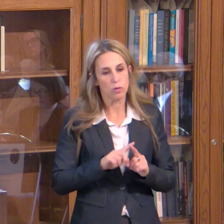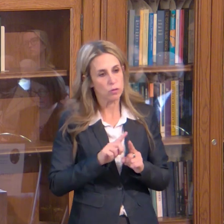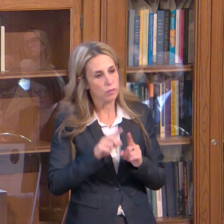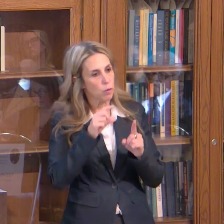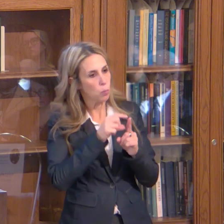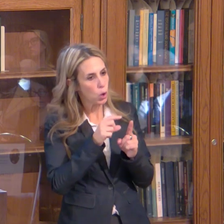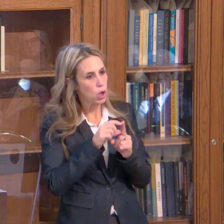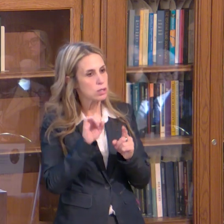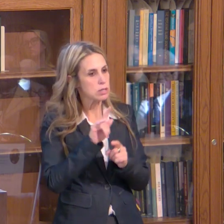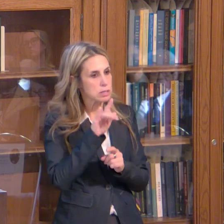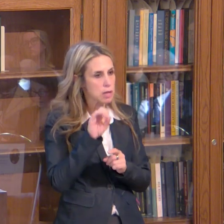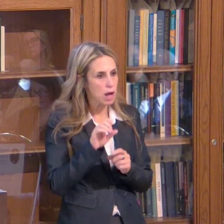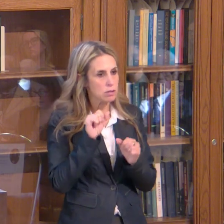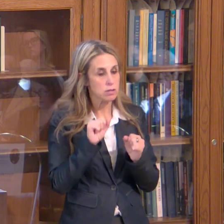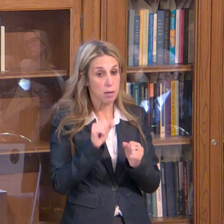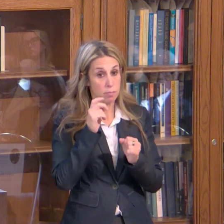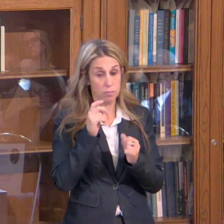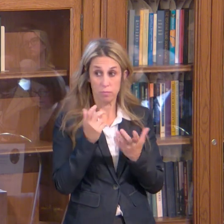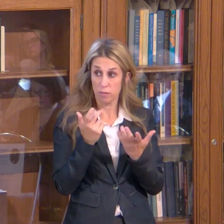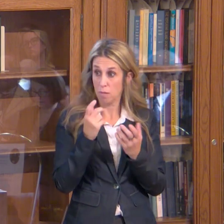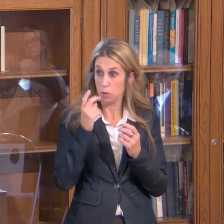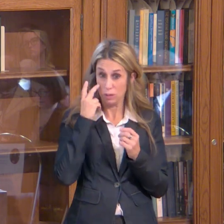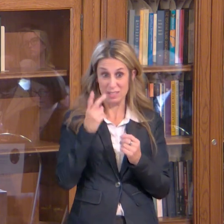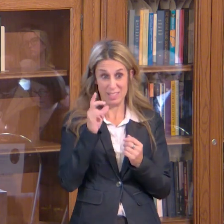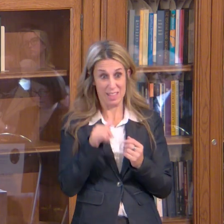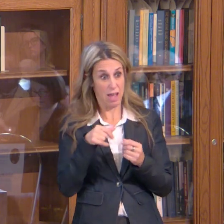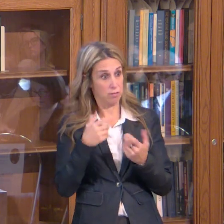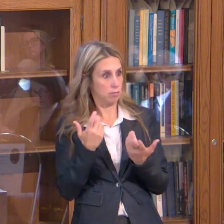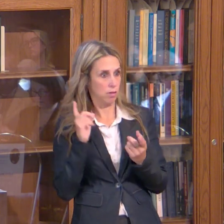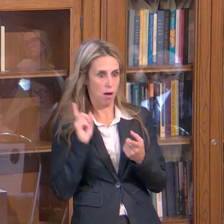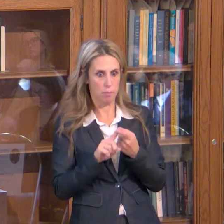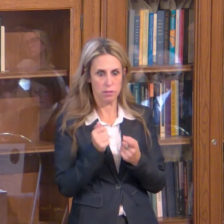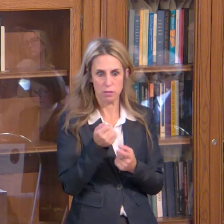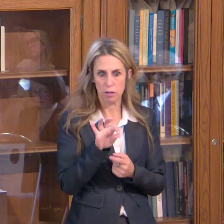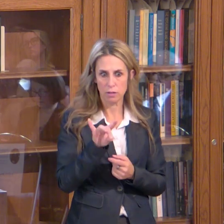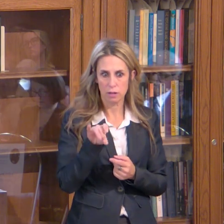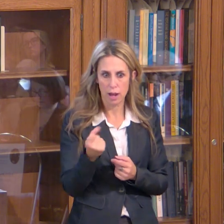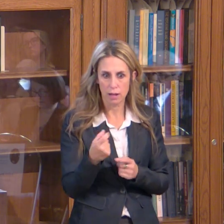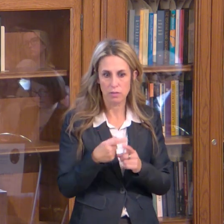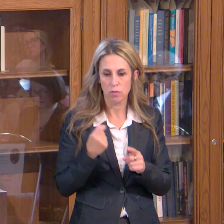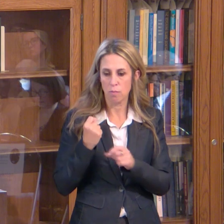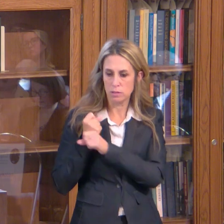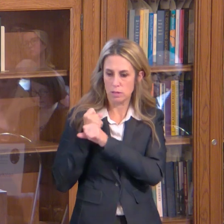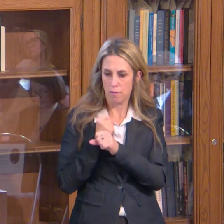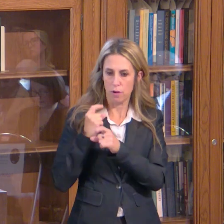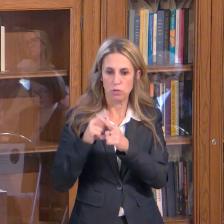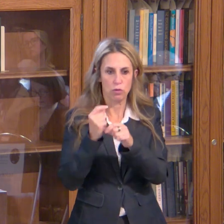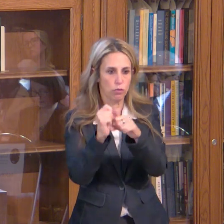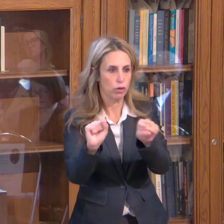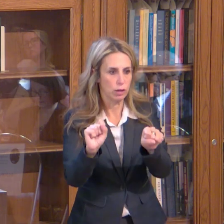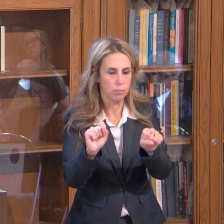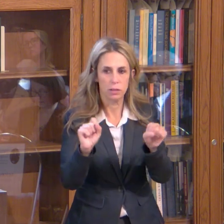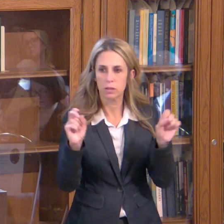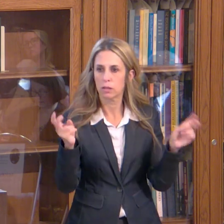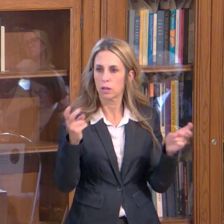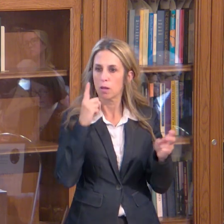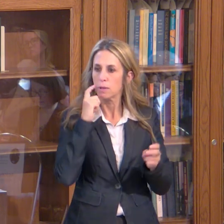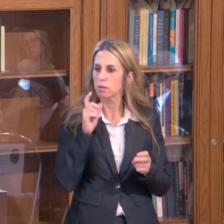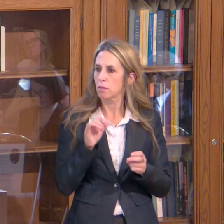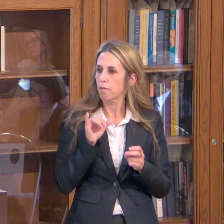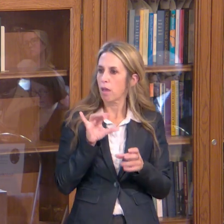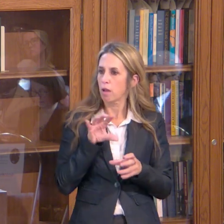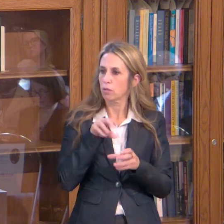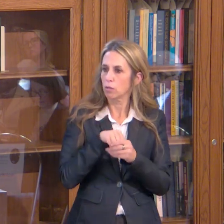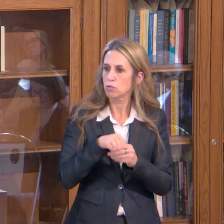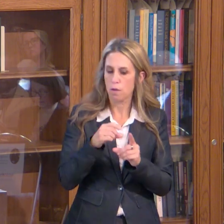can be seen as late as the 1980s in regard to From Slavery to Freedom because of the continued inclusion